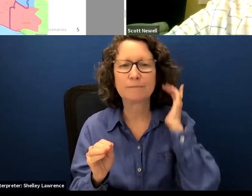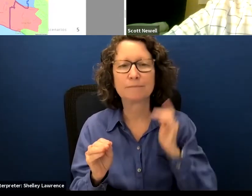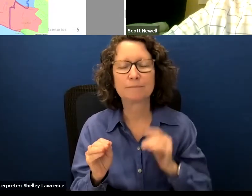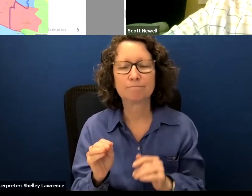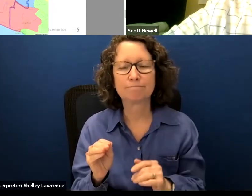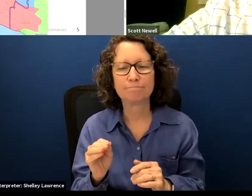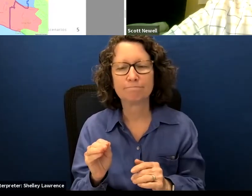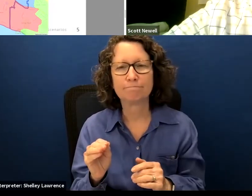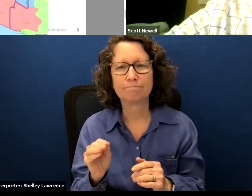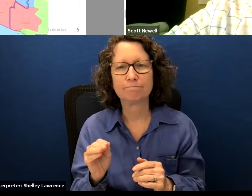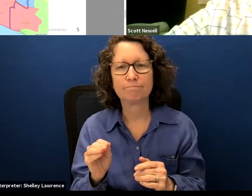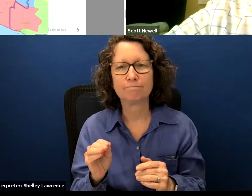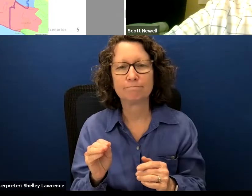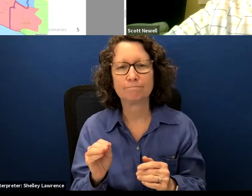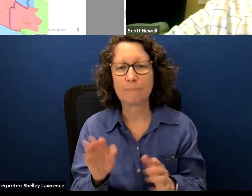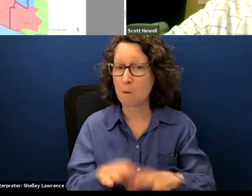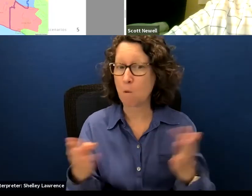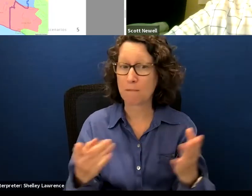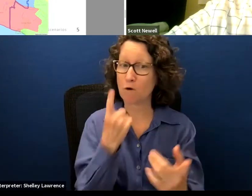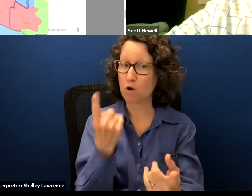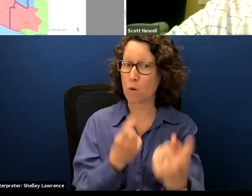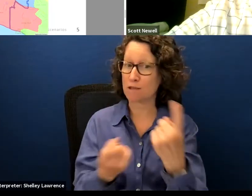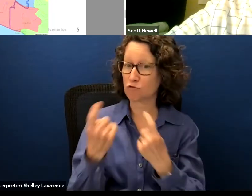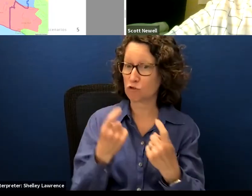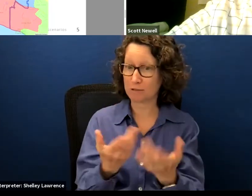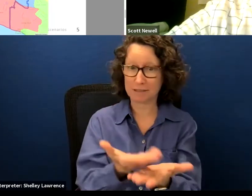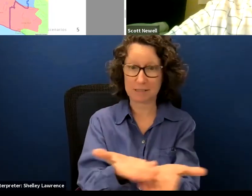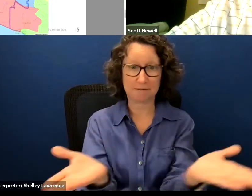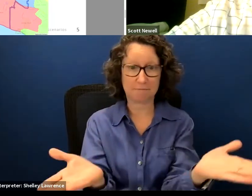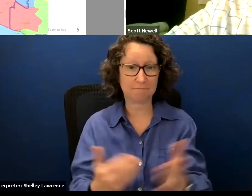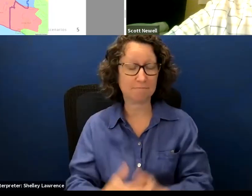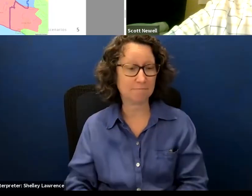look forward to entertaining any questions if any of you have any.